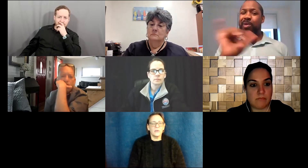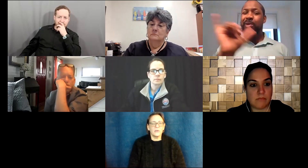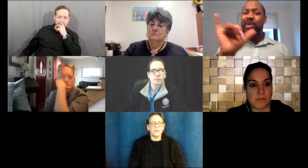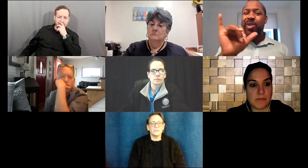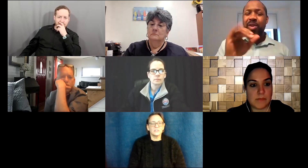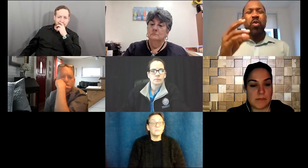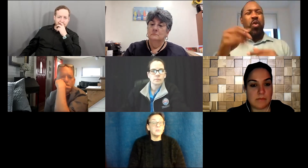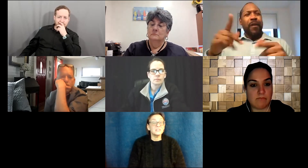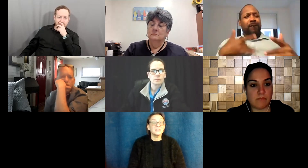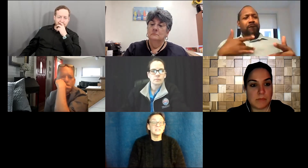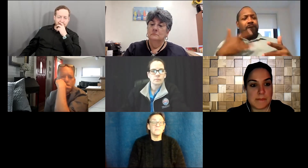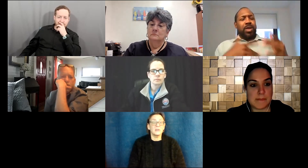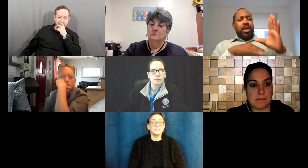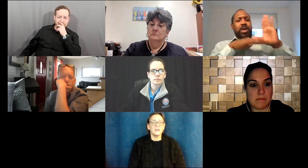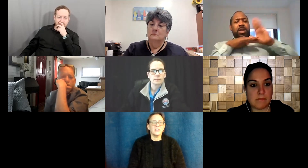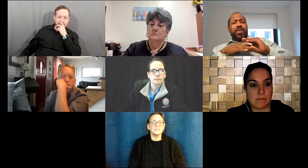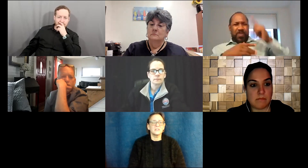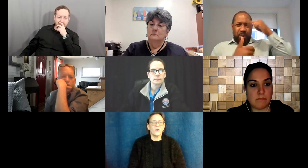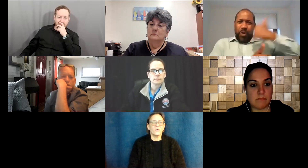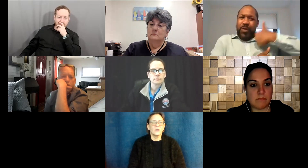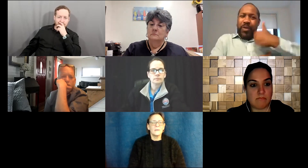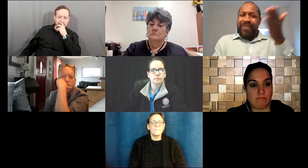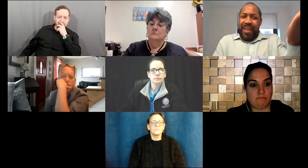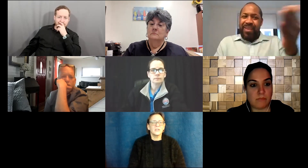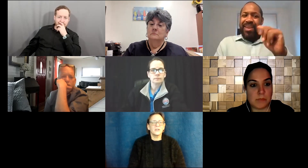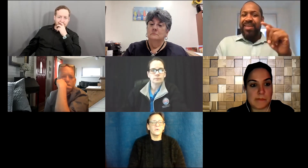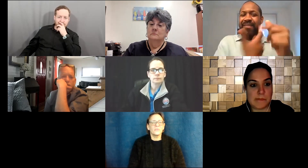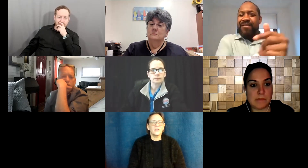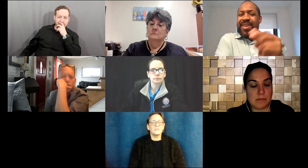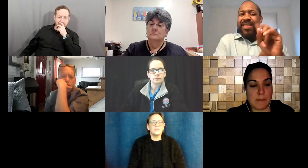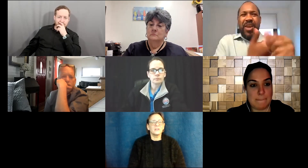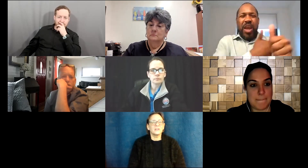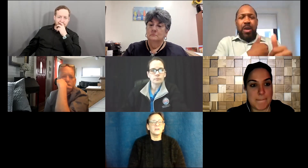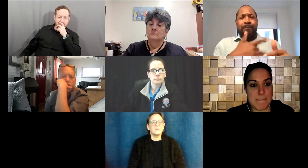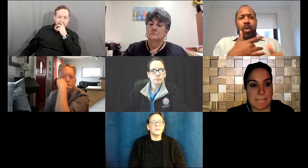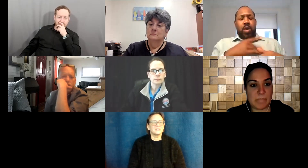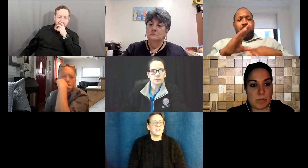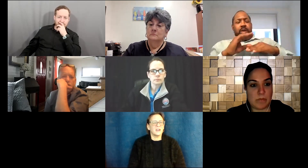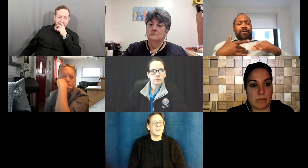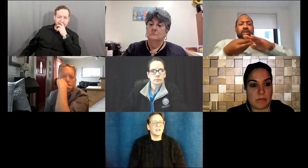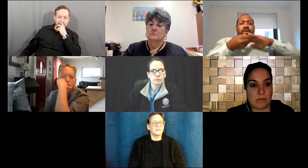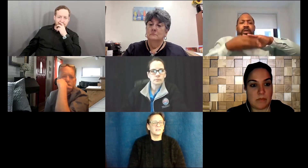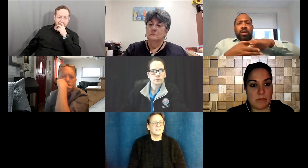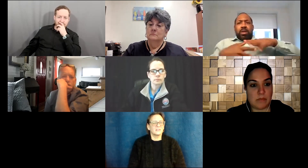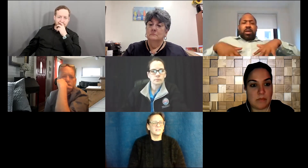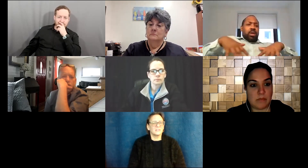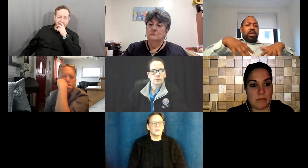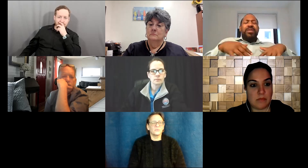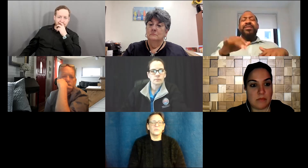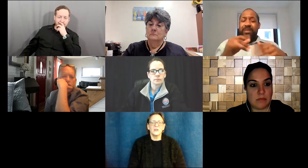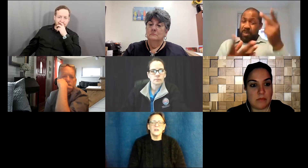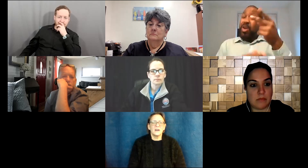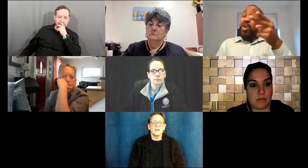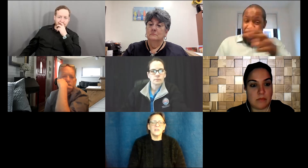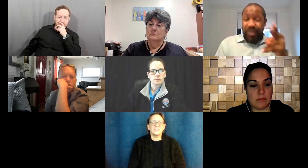expression when they realize they're deaf. Plus, this is the military. So, you know, they feel a little bit scared and, you